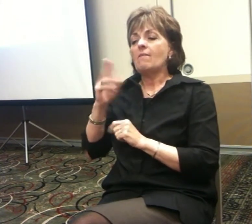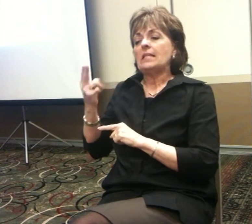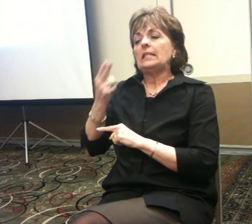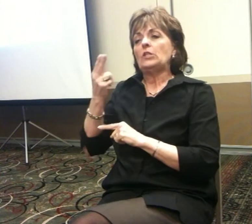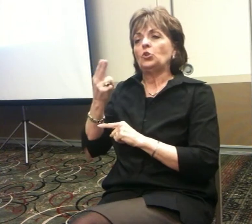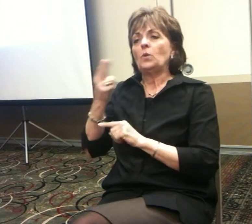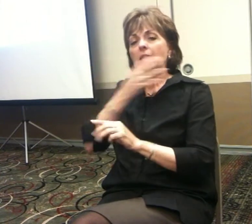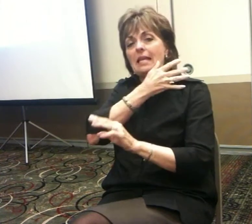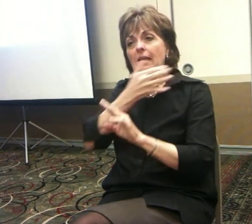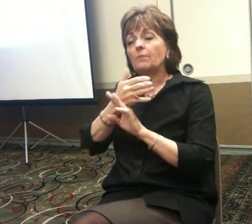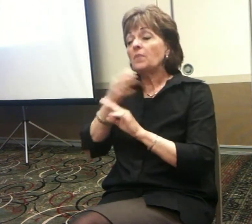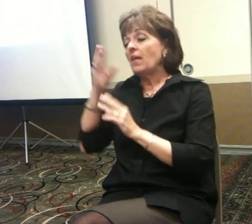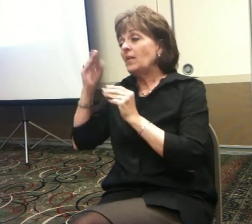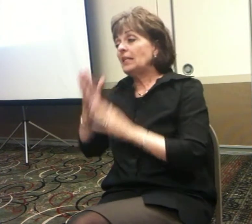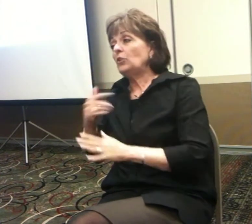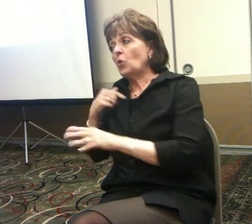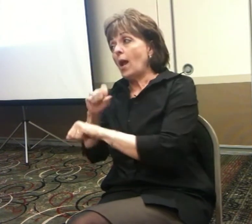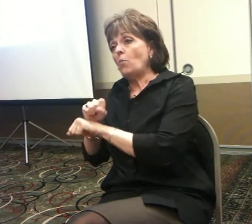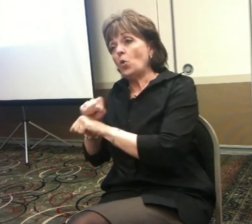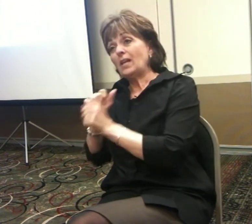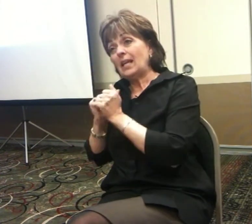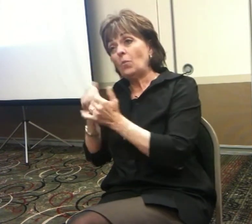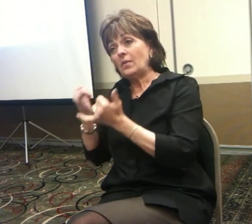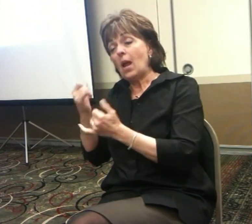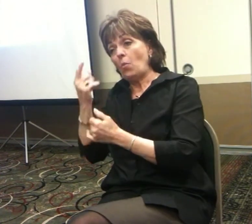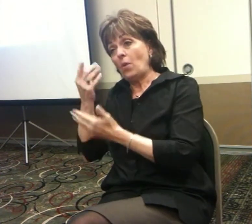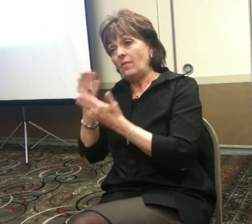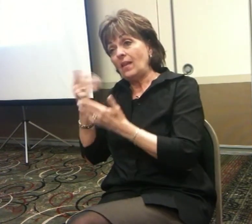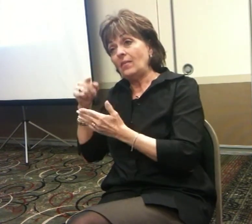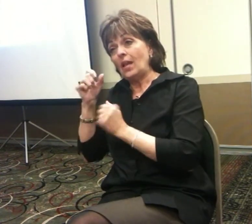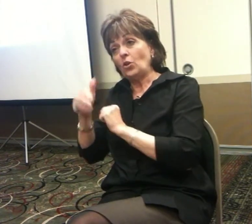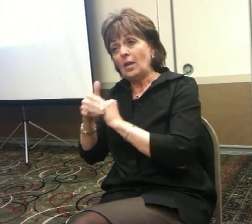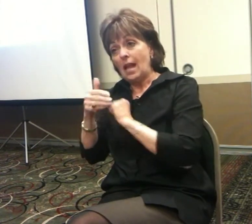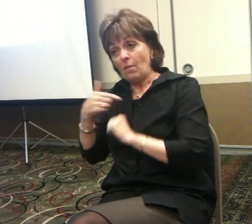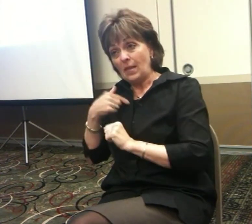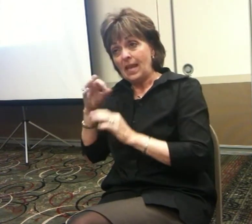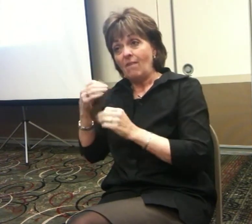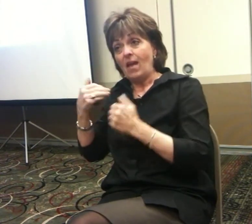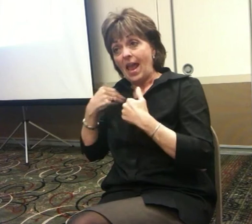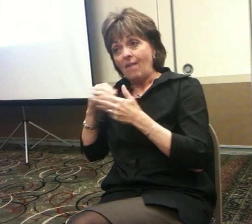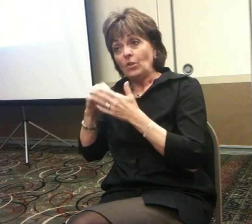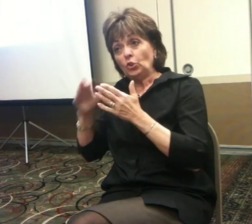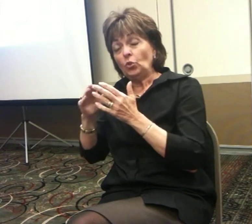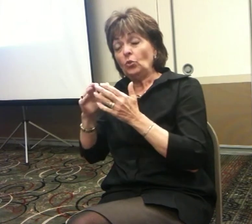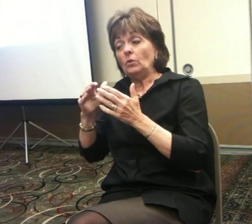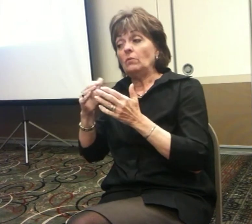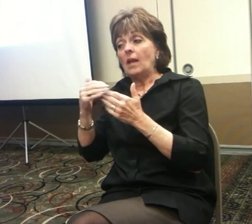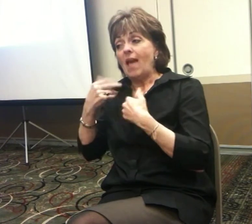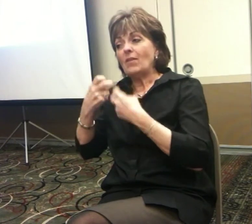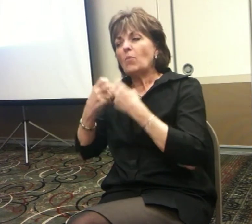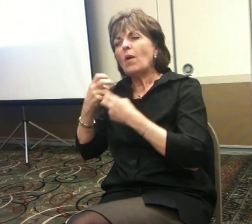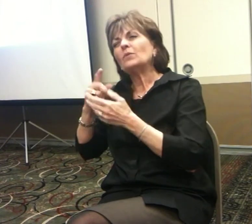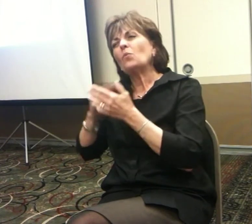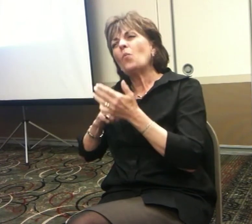teacher that I'm working with right now, one of the things that they might be able to help me if I've got a student who's having problems, what's the nature of the tasks right